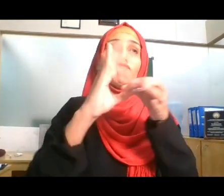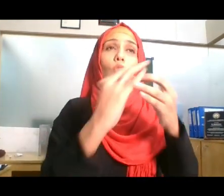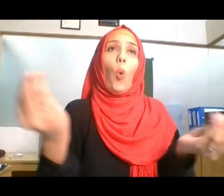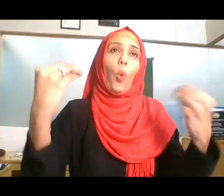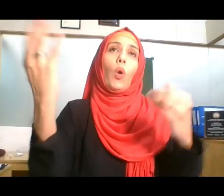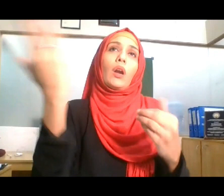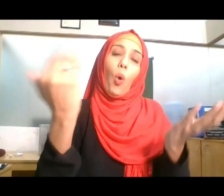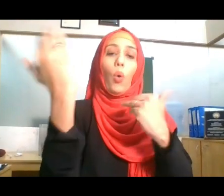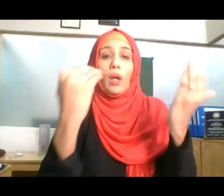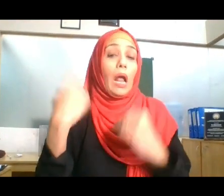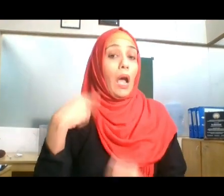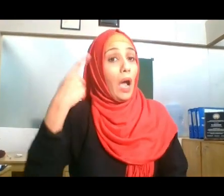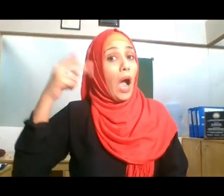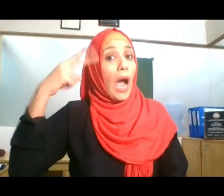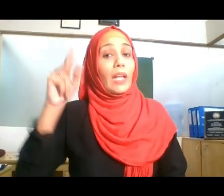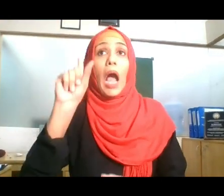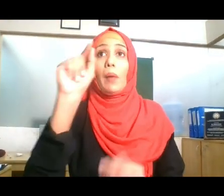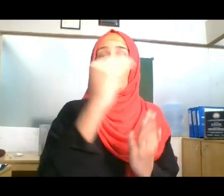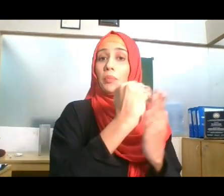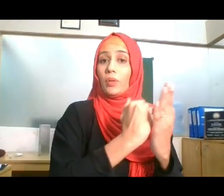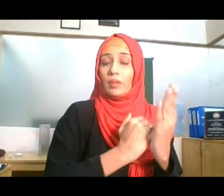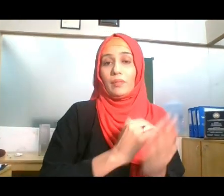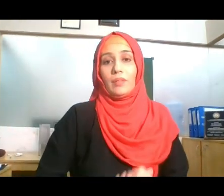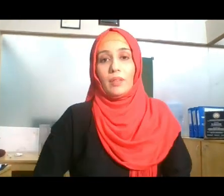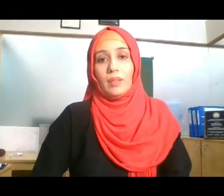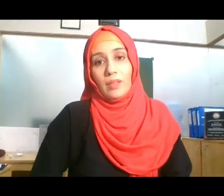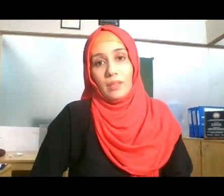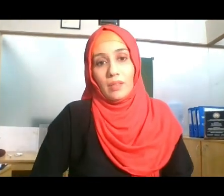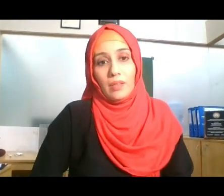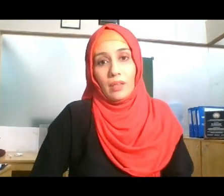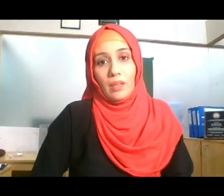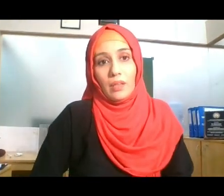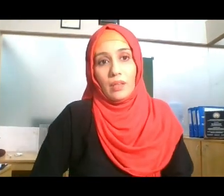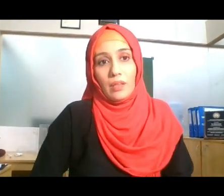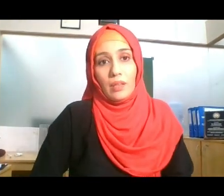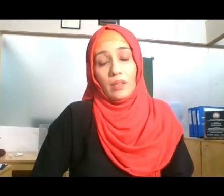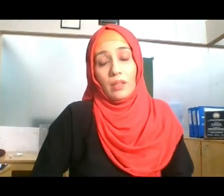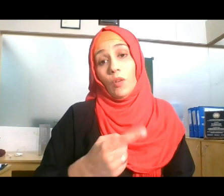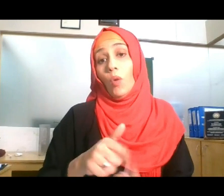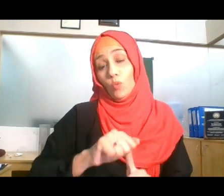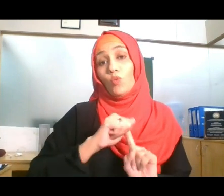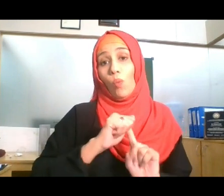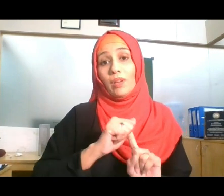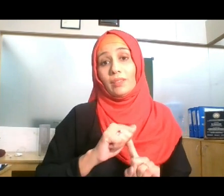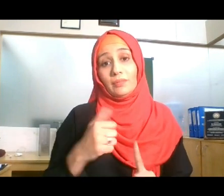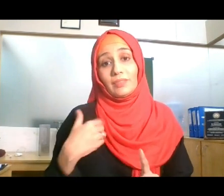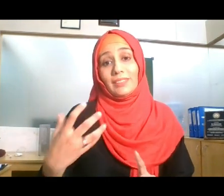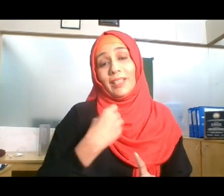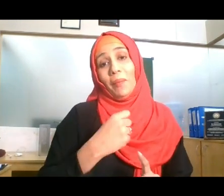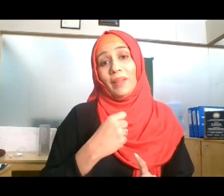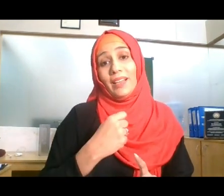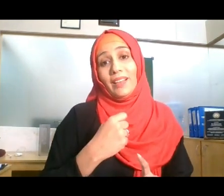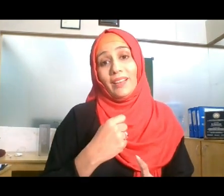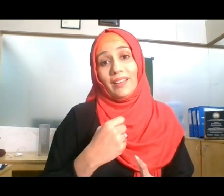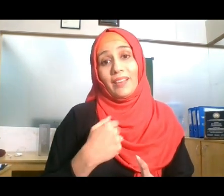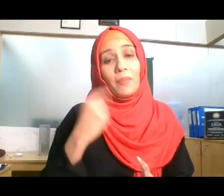out-of-the-box ideas. But platforms like this are very informative, and I'm looking forward to hearing more